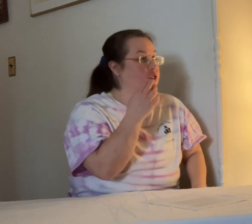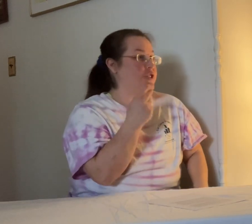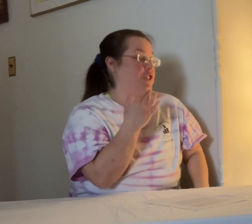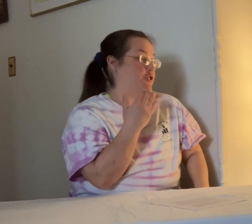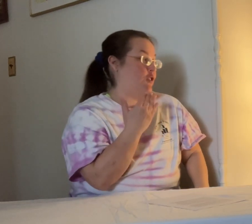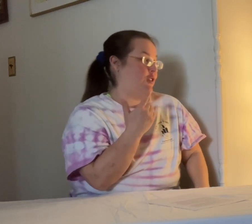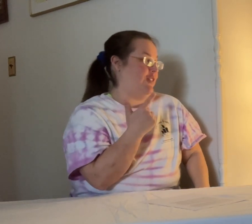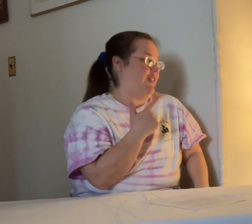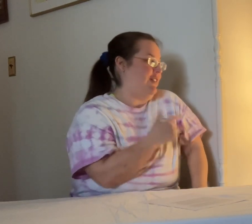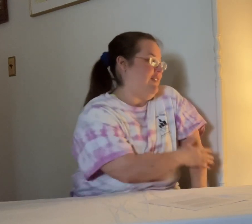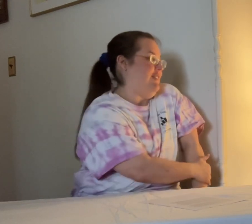Versatile.